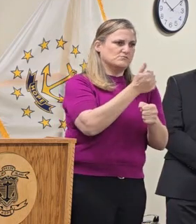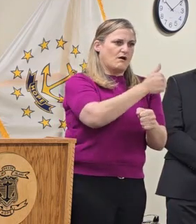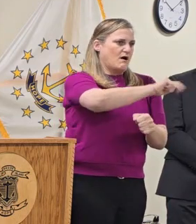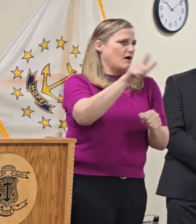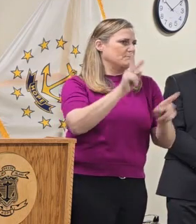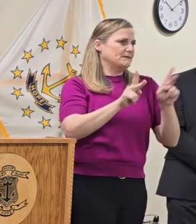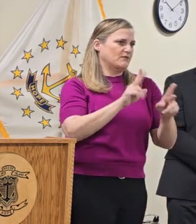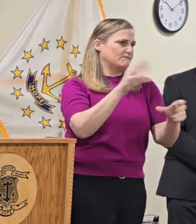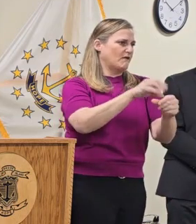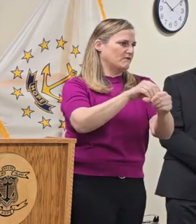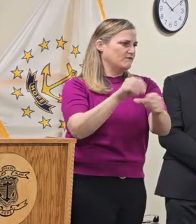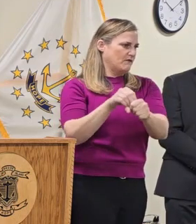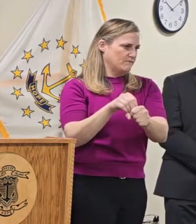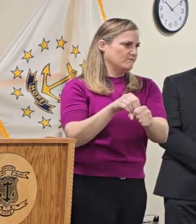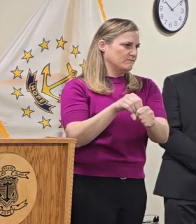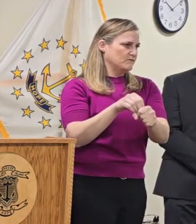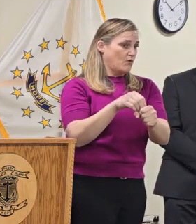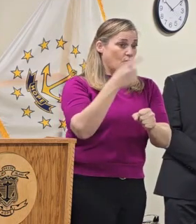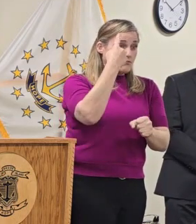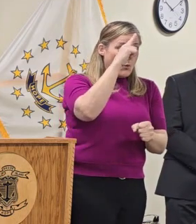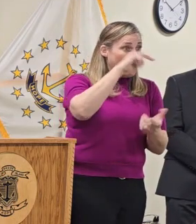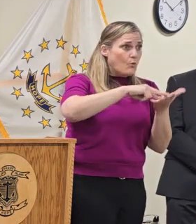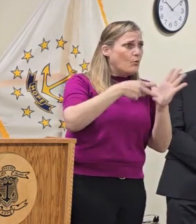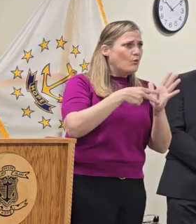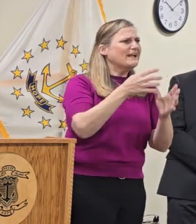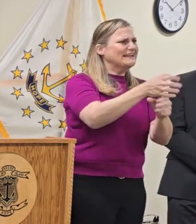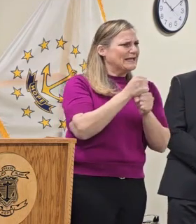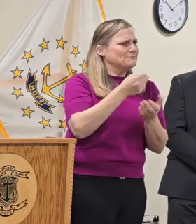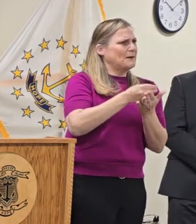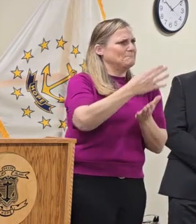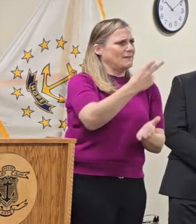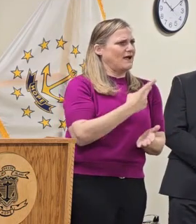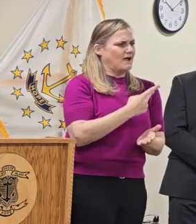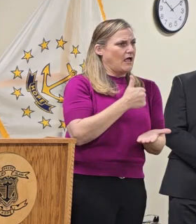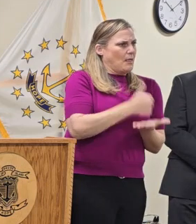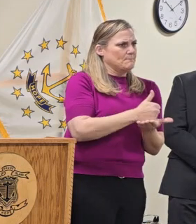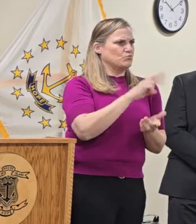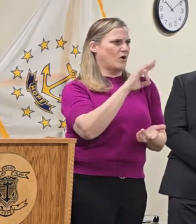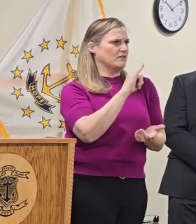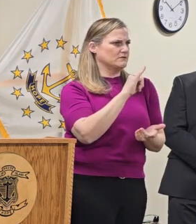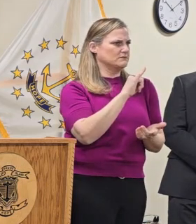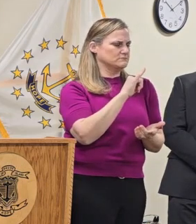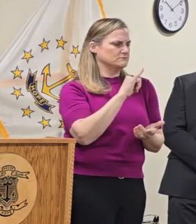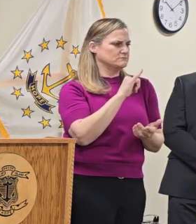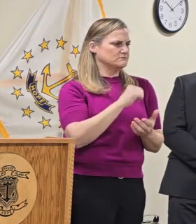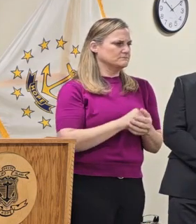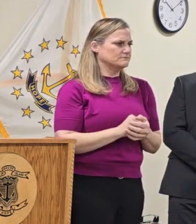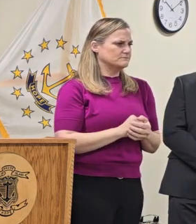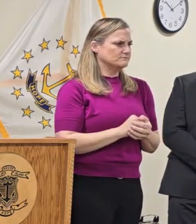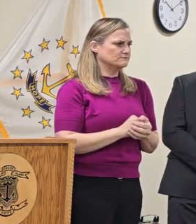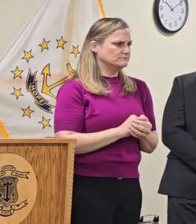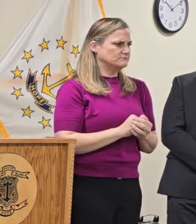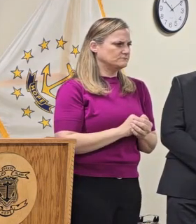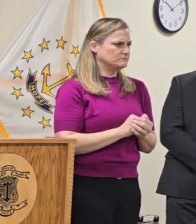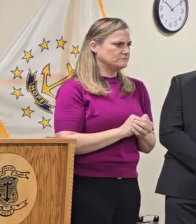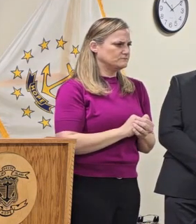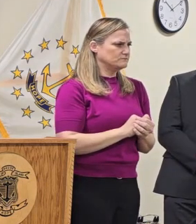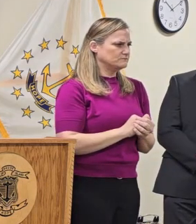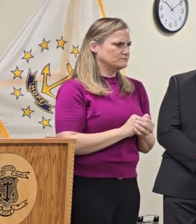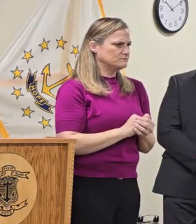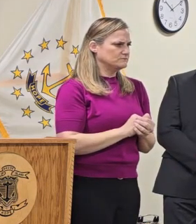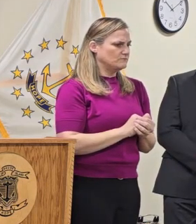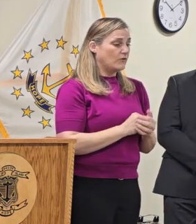recovery for the Rhode Island taxpayers. One of our legal team's first priorities will be to review the forensic